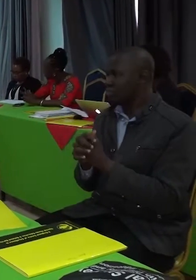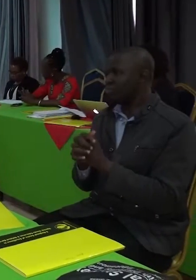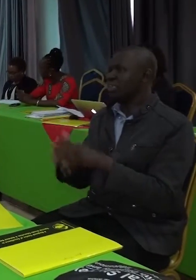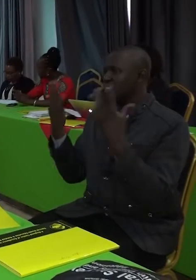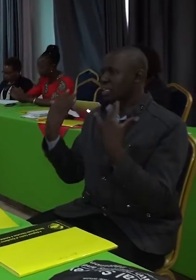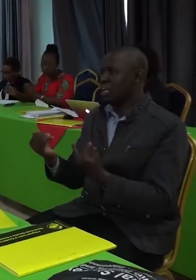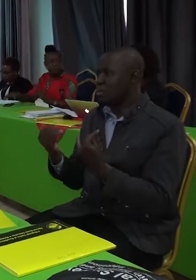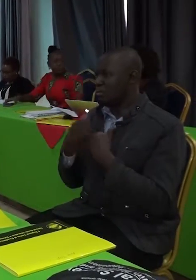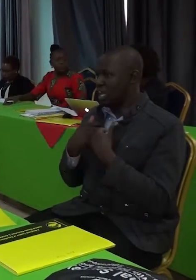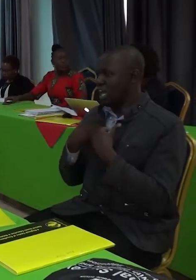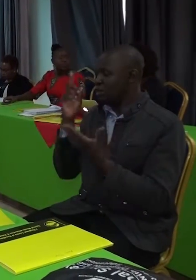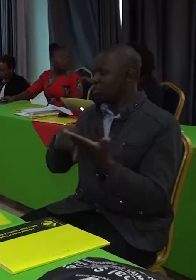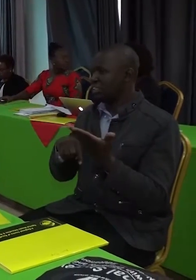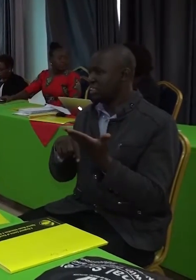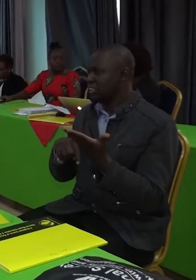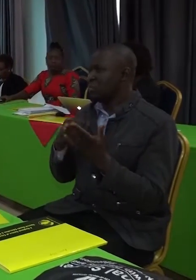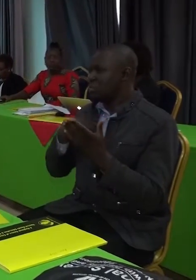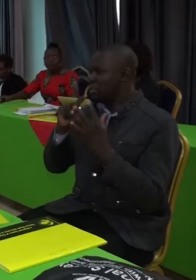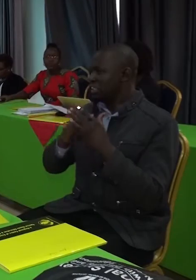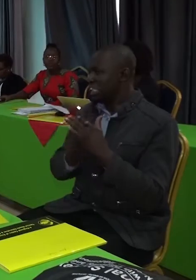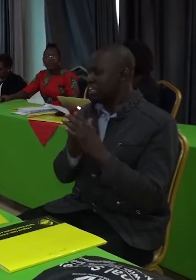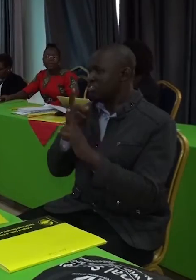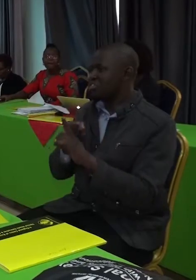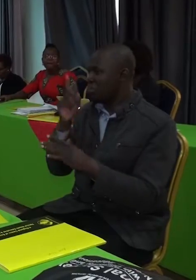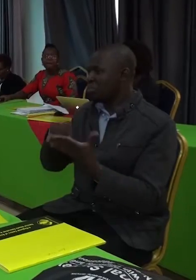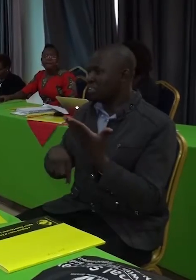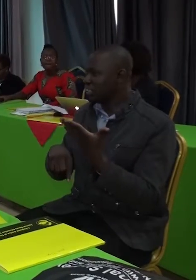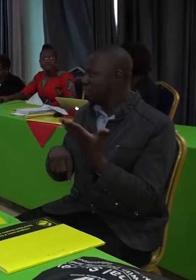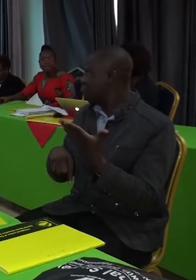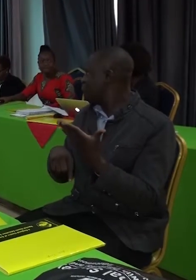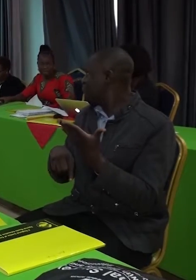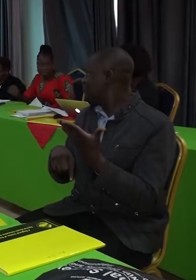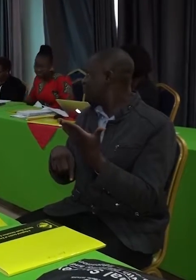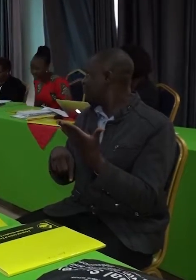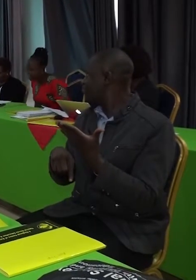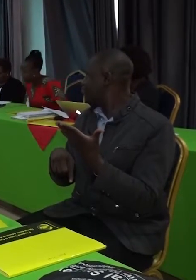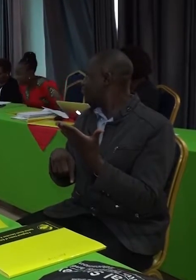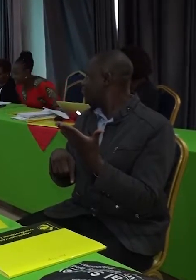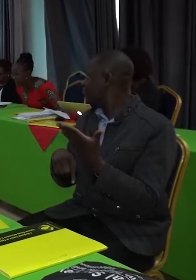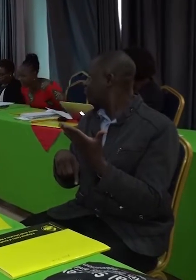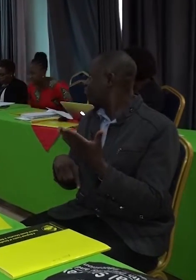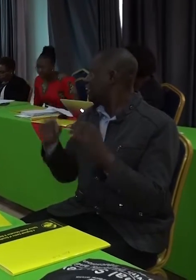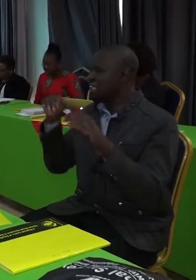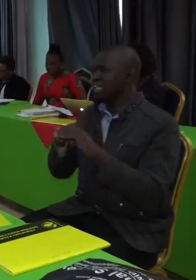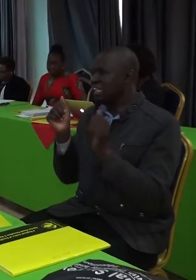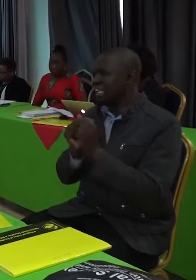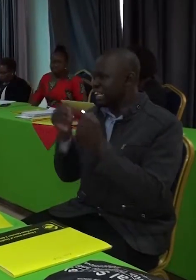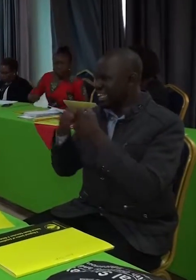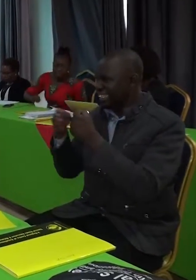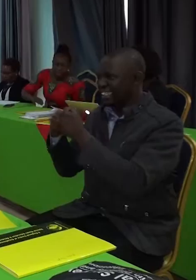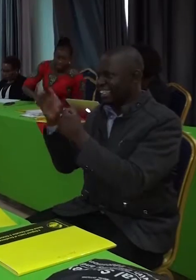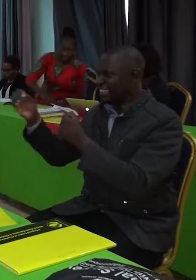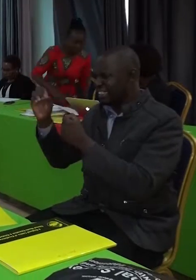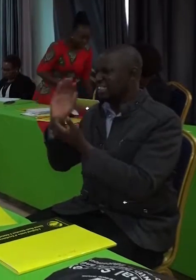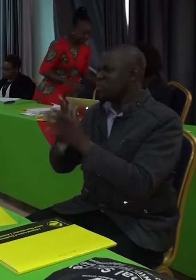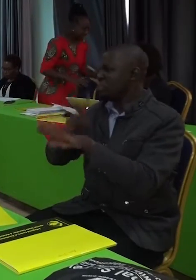Okay. I started from Jomtier. That was 1990. That's quite some times